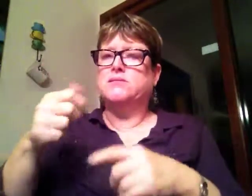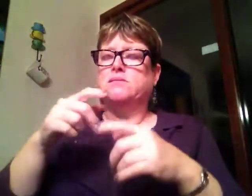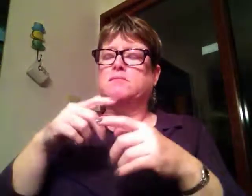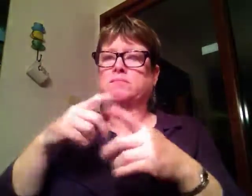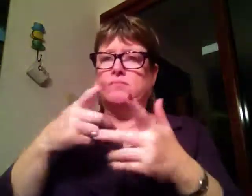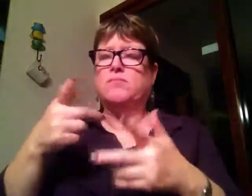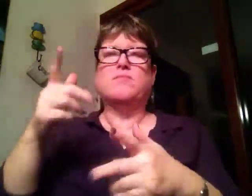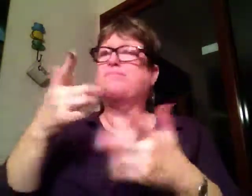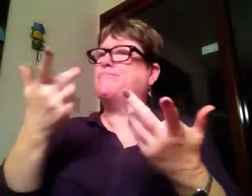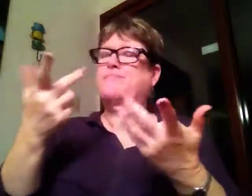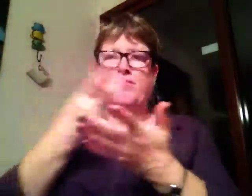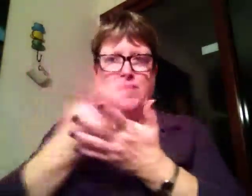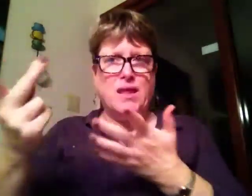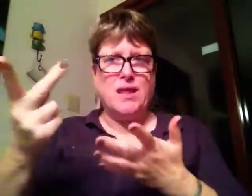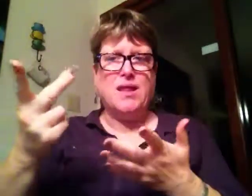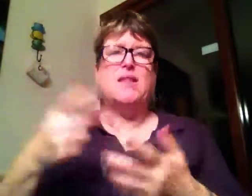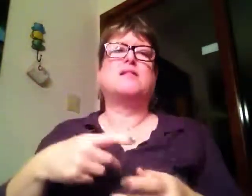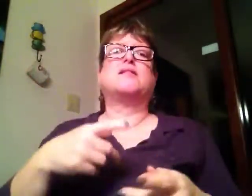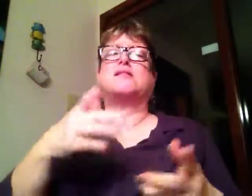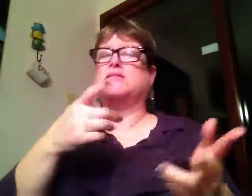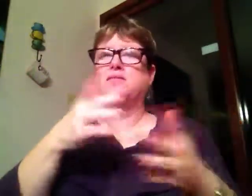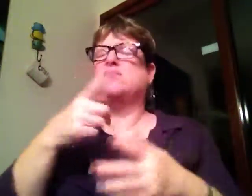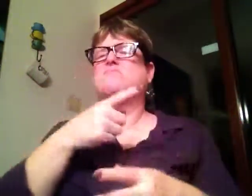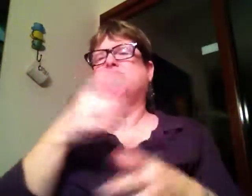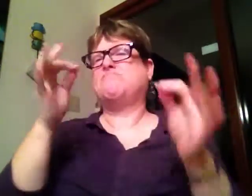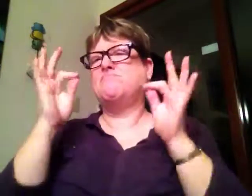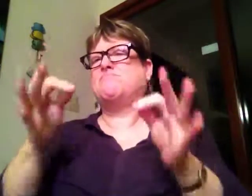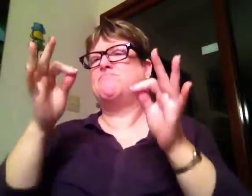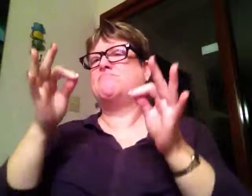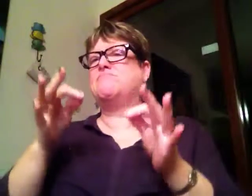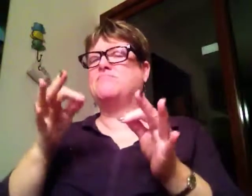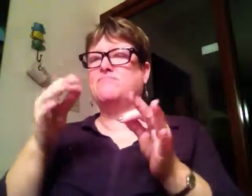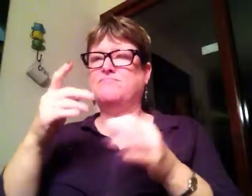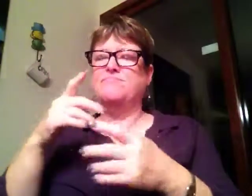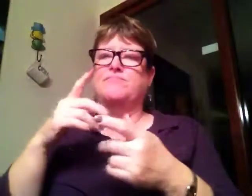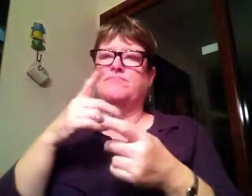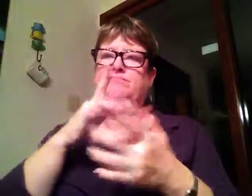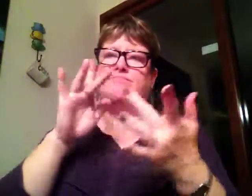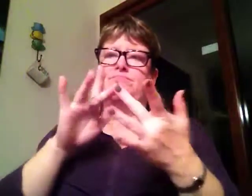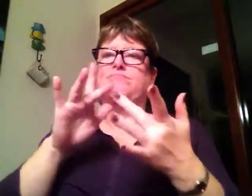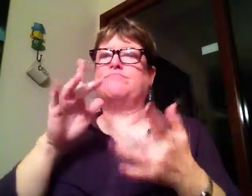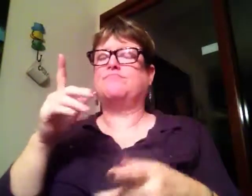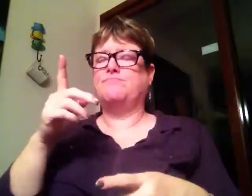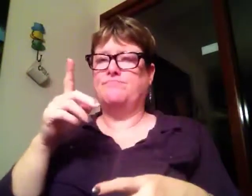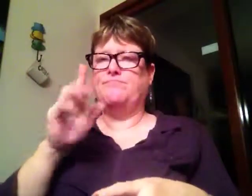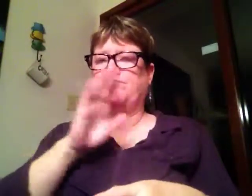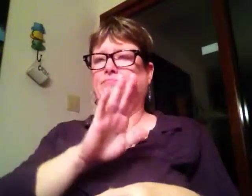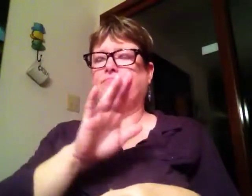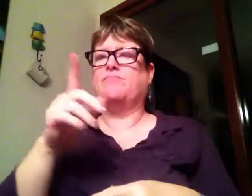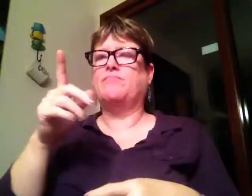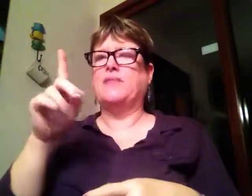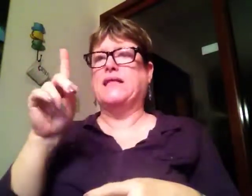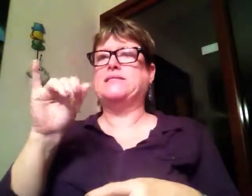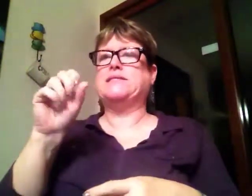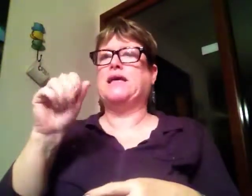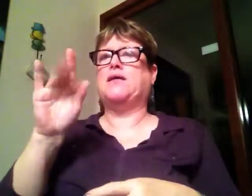The UN Refugee Relief Agency and Jordanian troops met their families, gave them food and water, and loaded them off for the